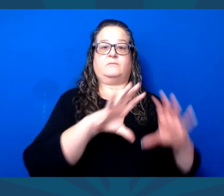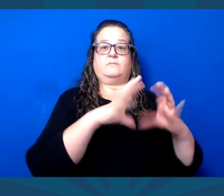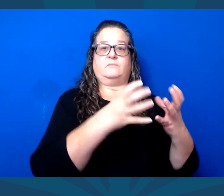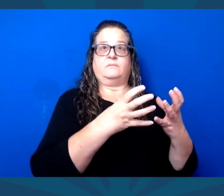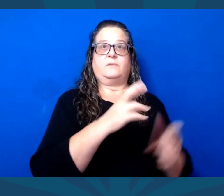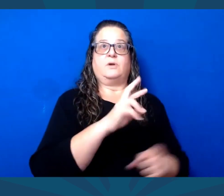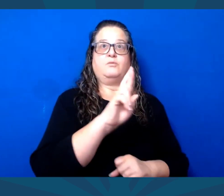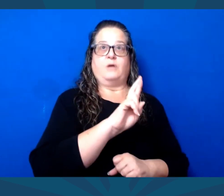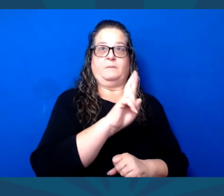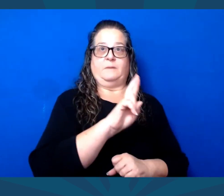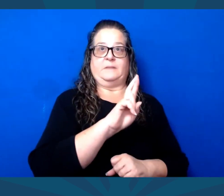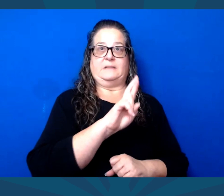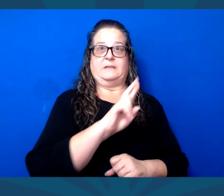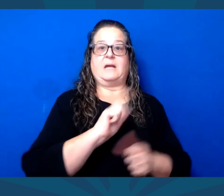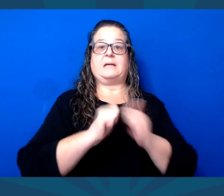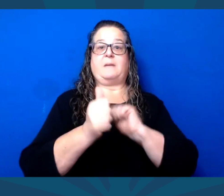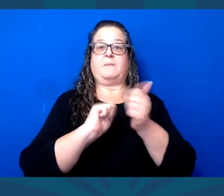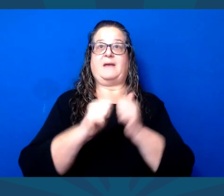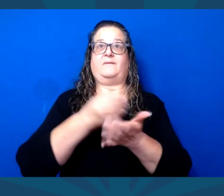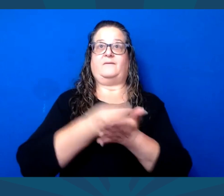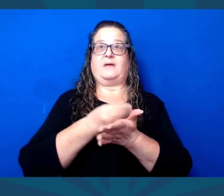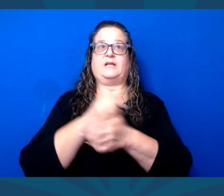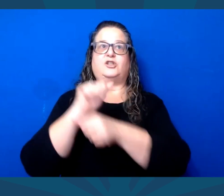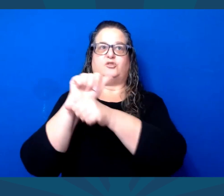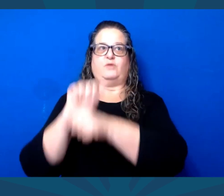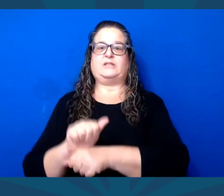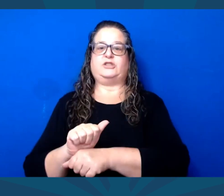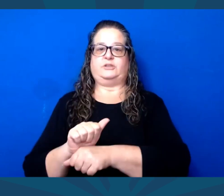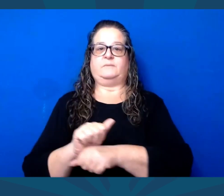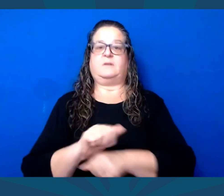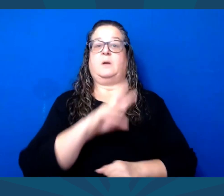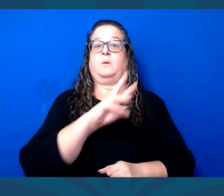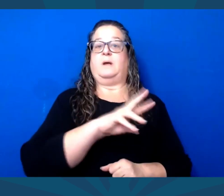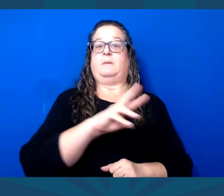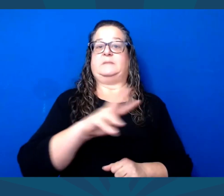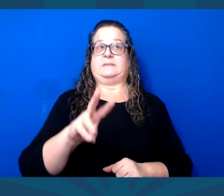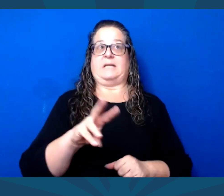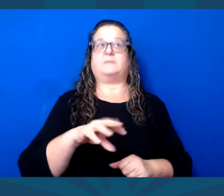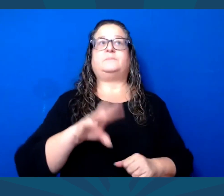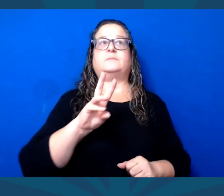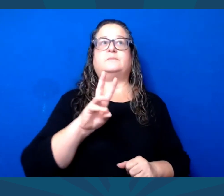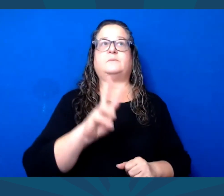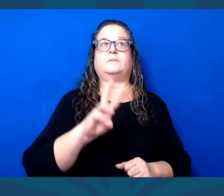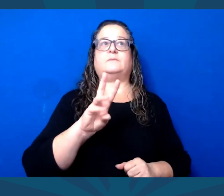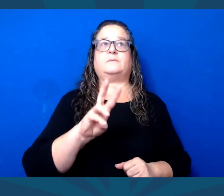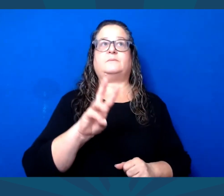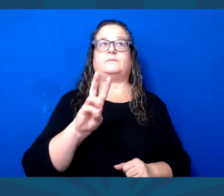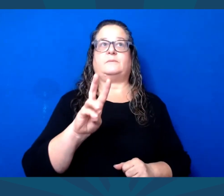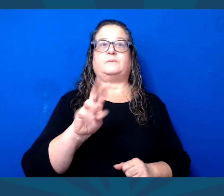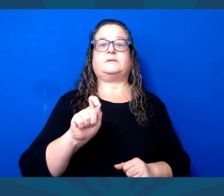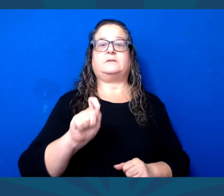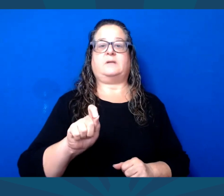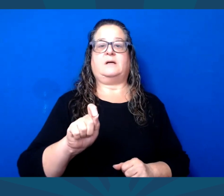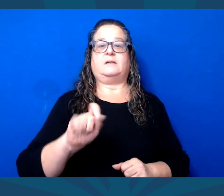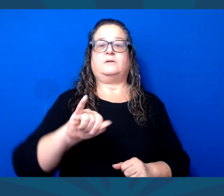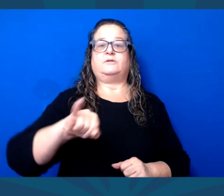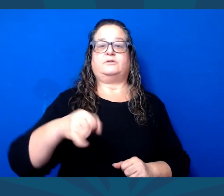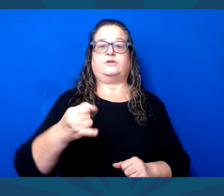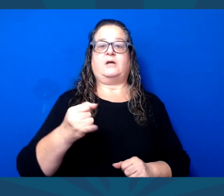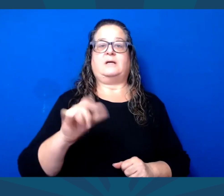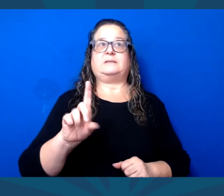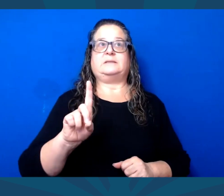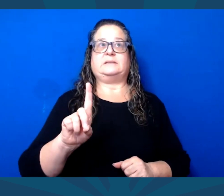J.D. Mesnard, Party Republican. Campaign funding, traditional. Website,